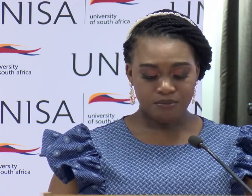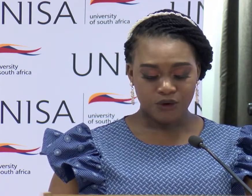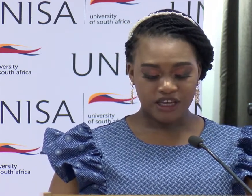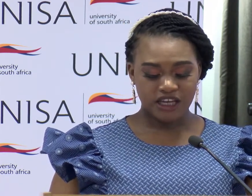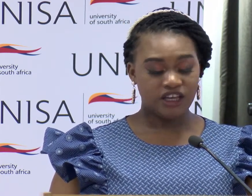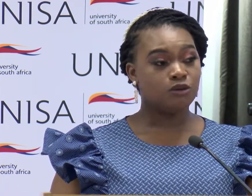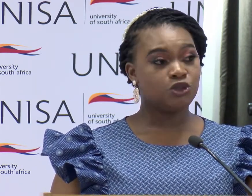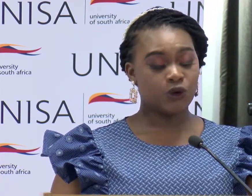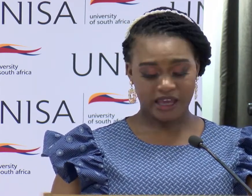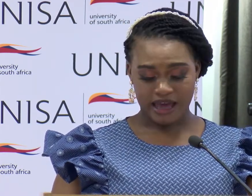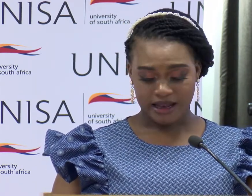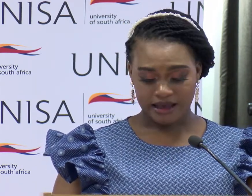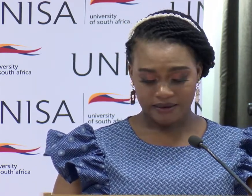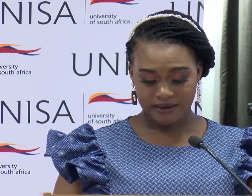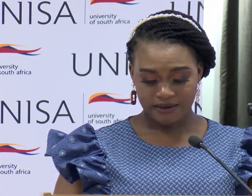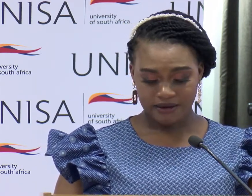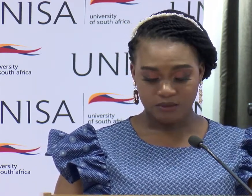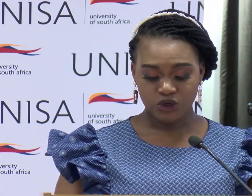with Imbongi